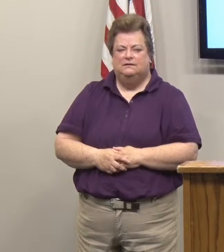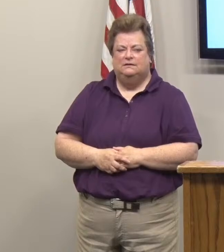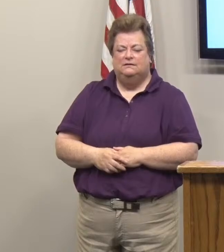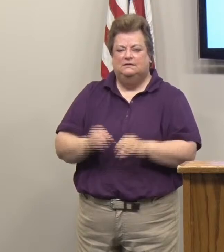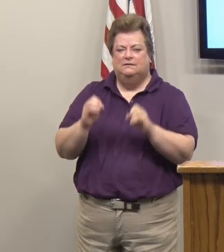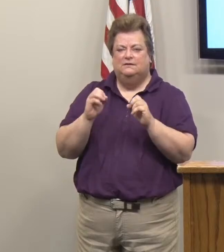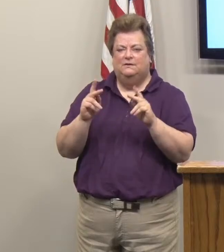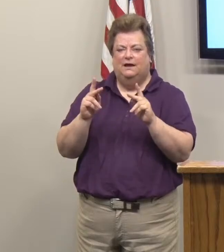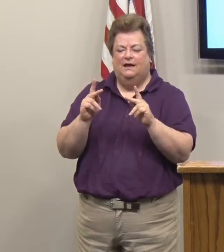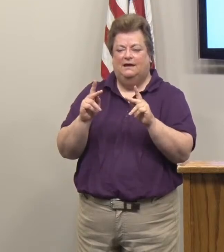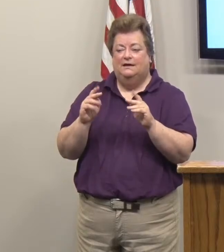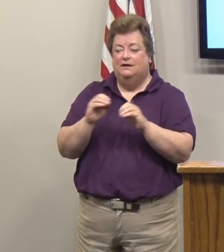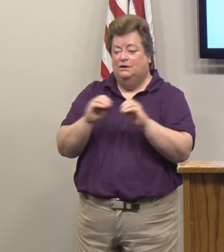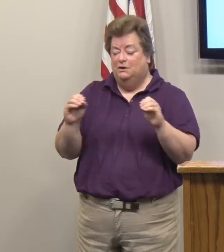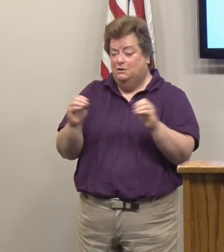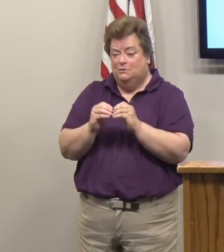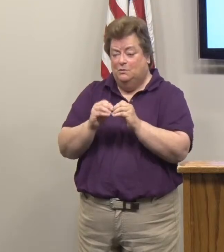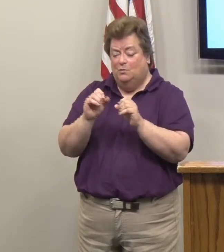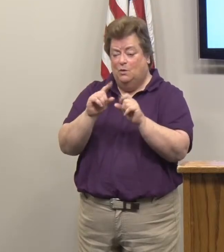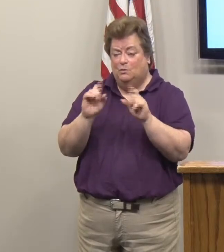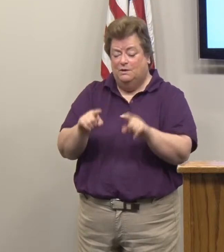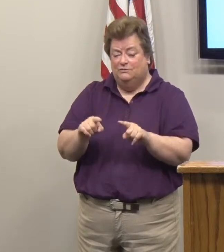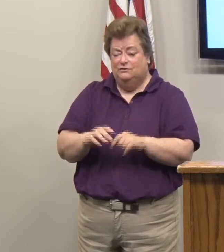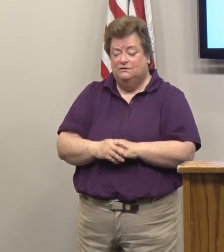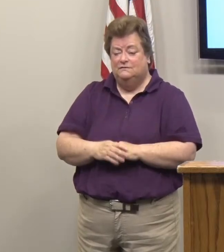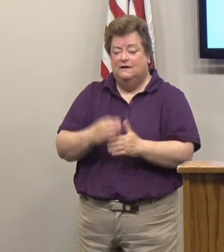Absolutely. Thank you so much. Okay, thank you.